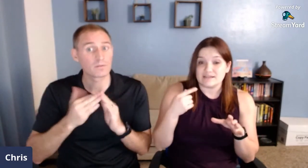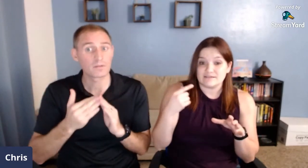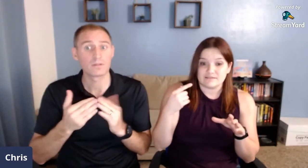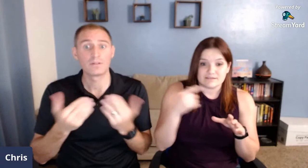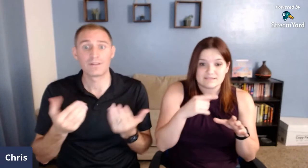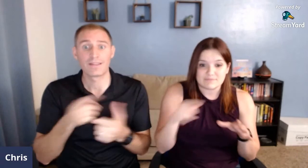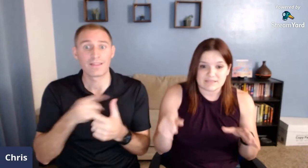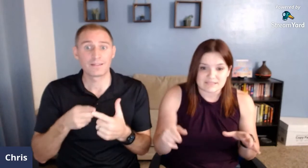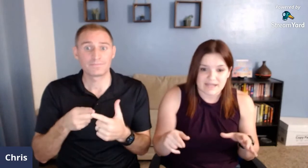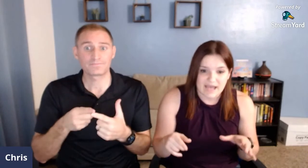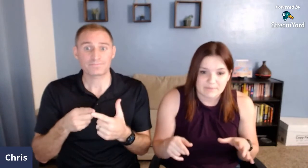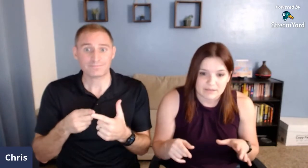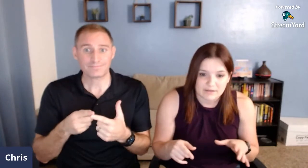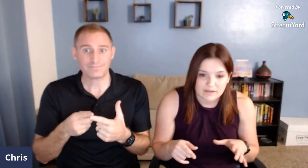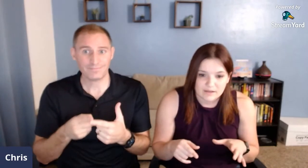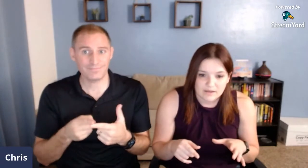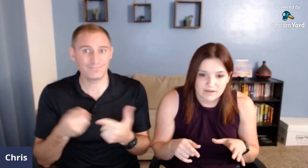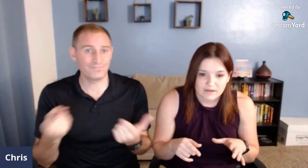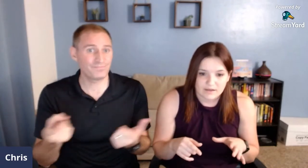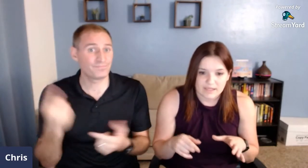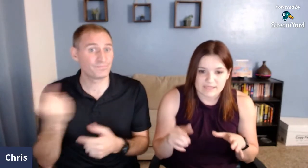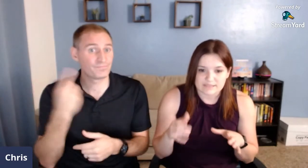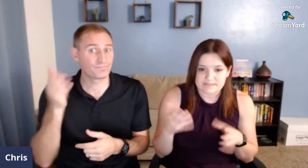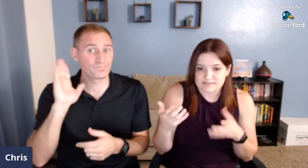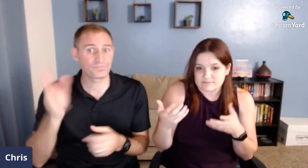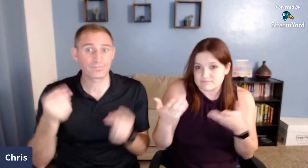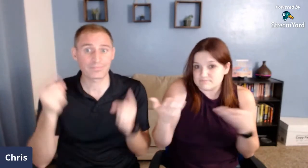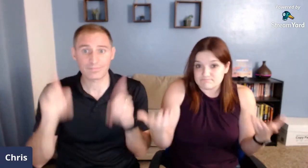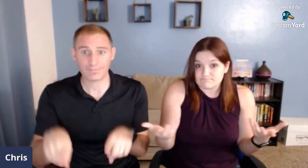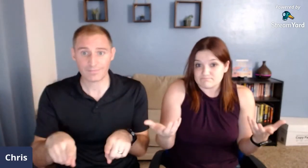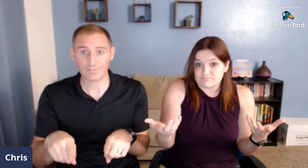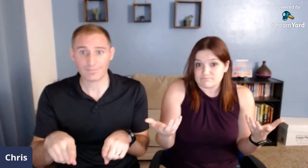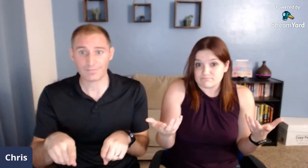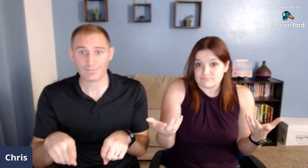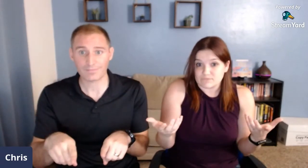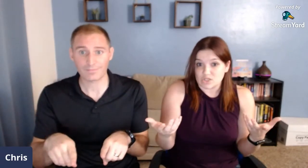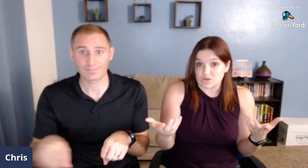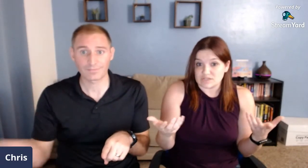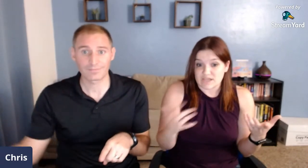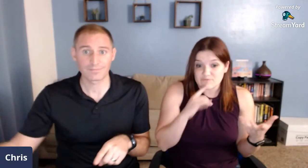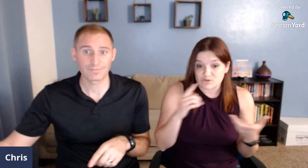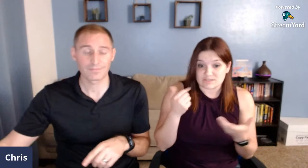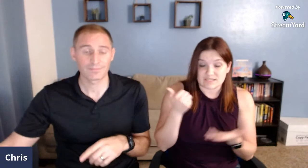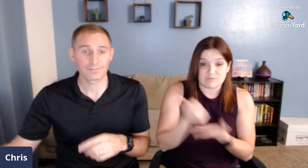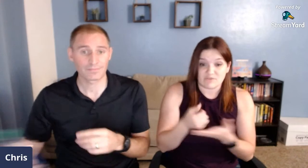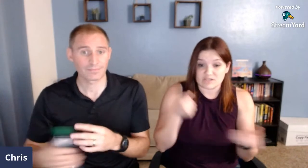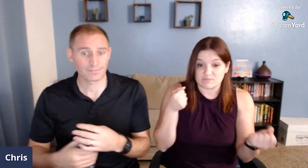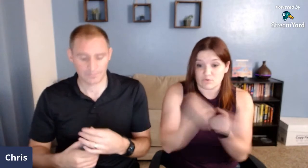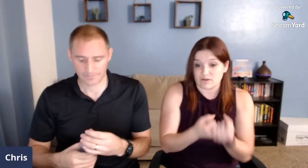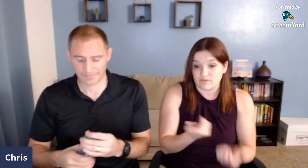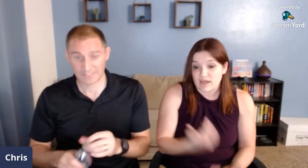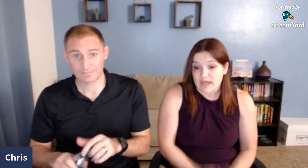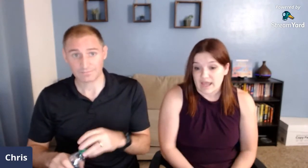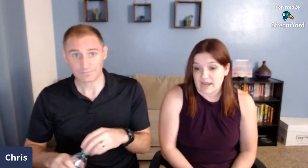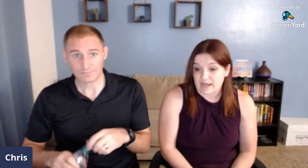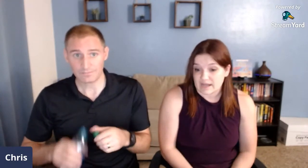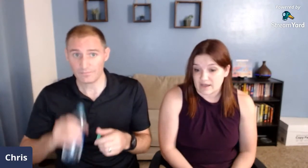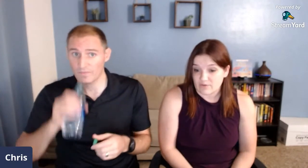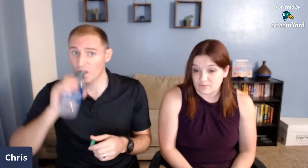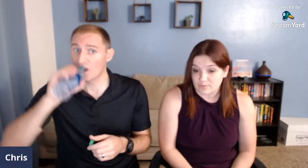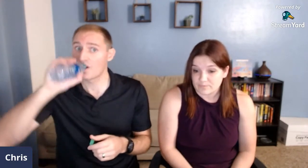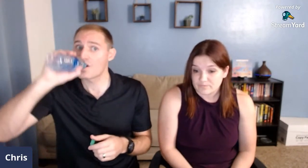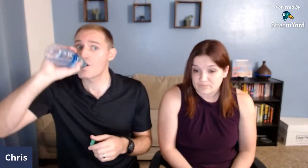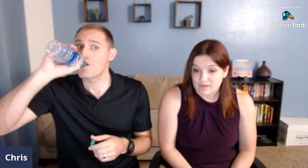because then the same thing is gonna happen. Is the deaf person is going to be very supportive